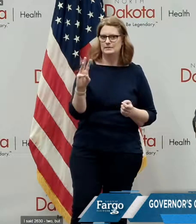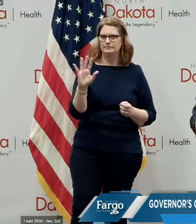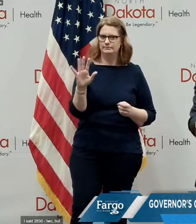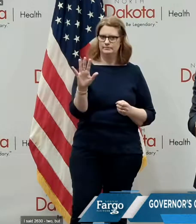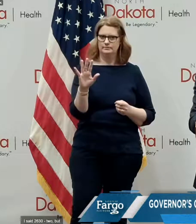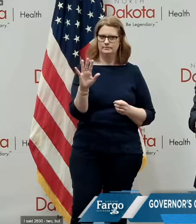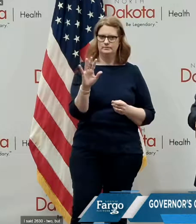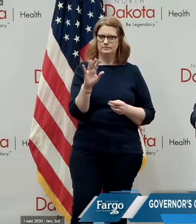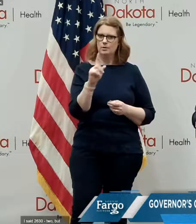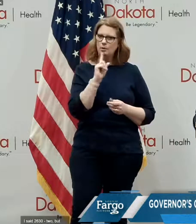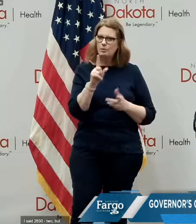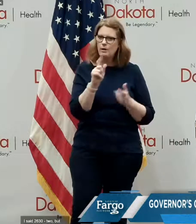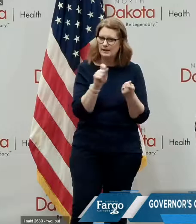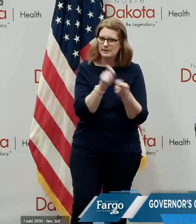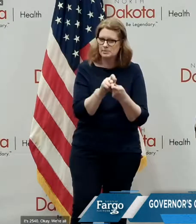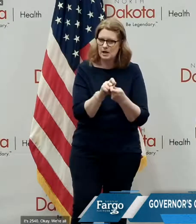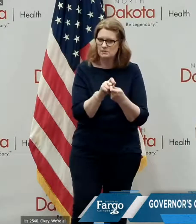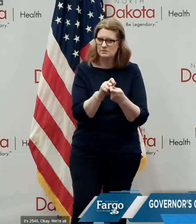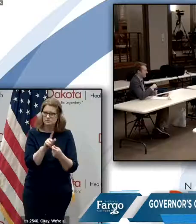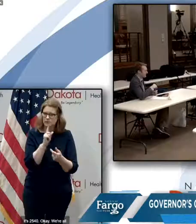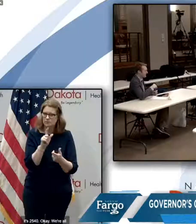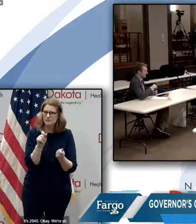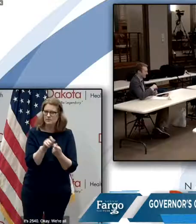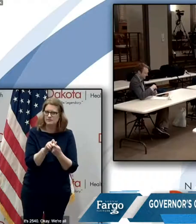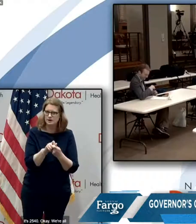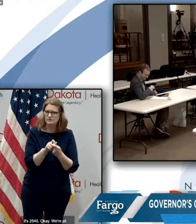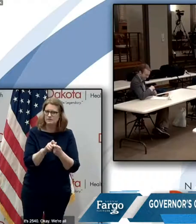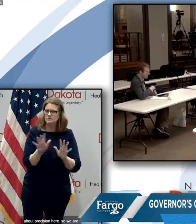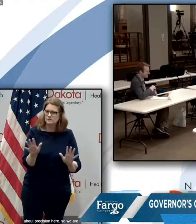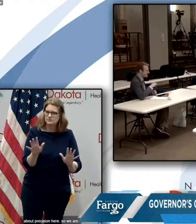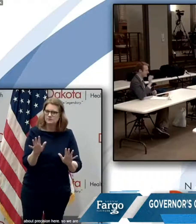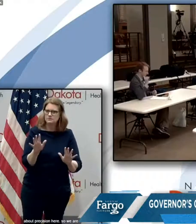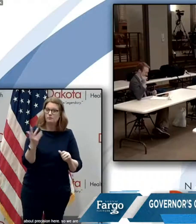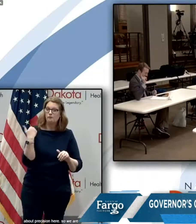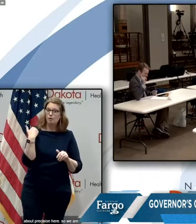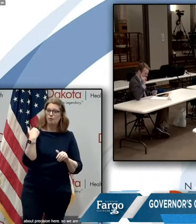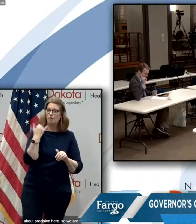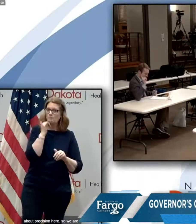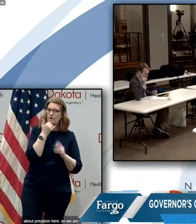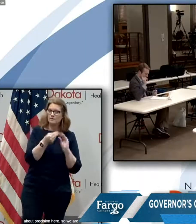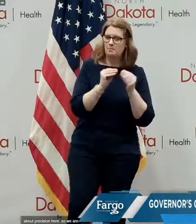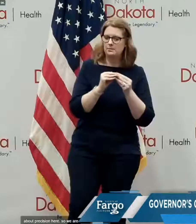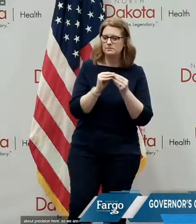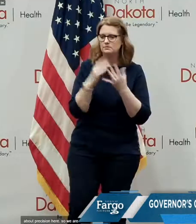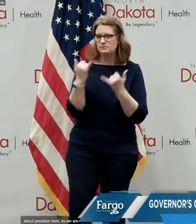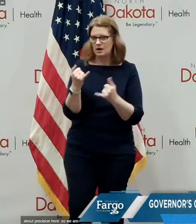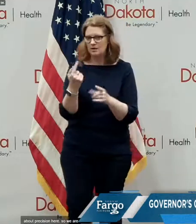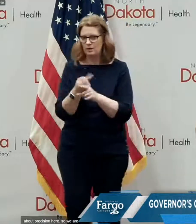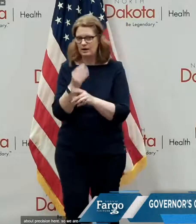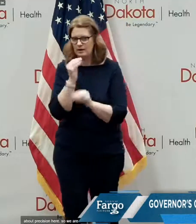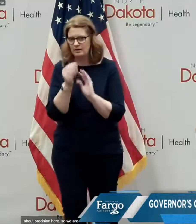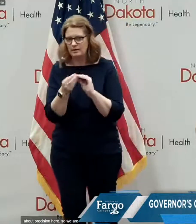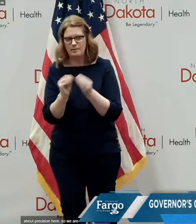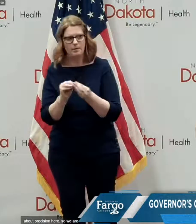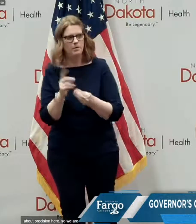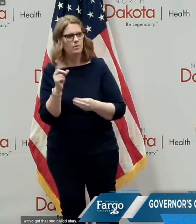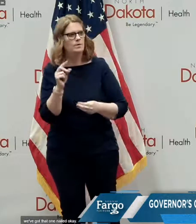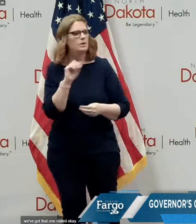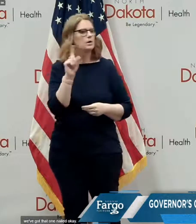about precision here, so we've got that one nailed. Okay, good. Okay, one last